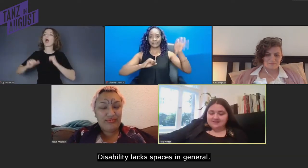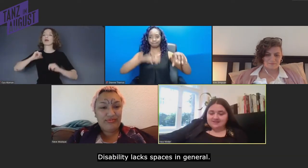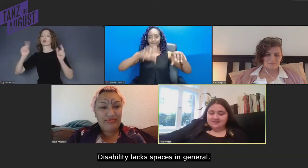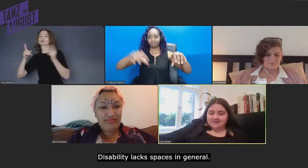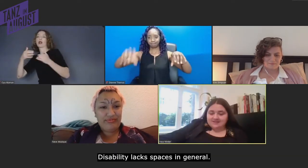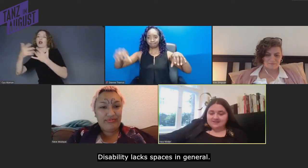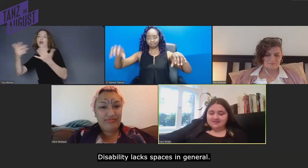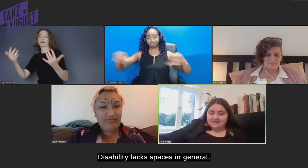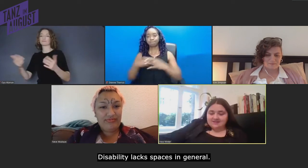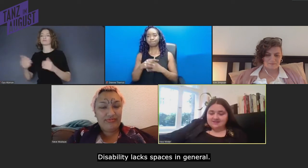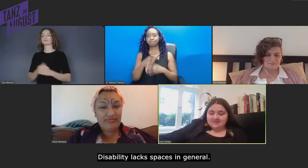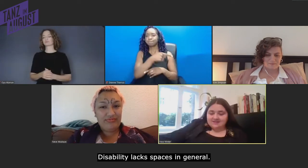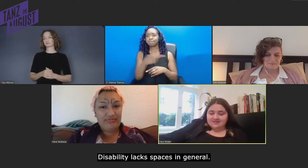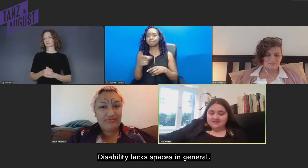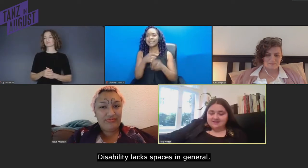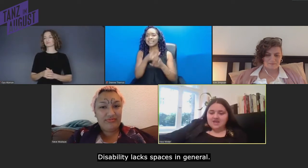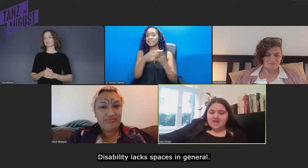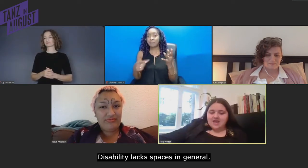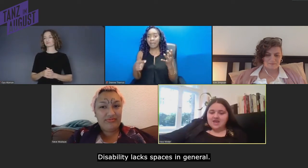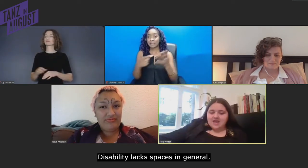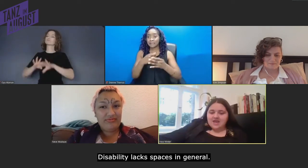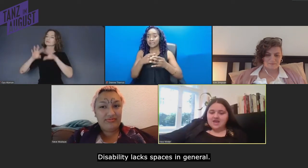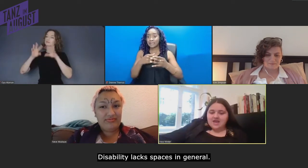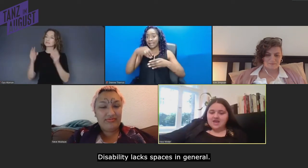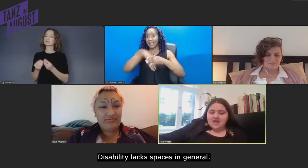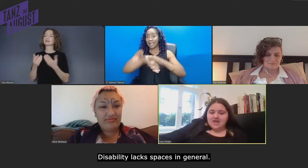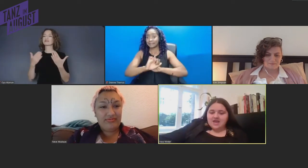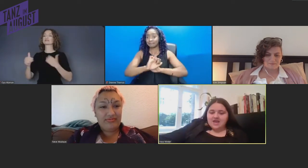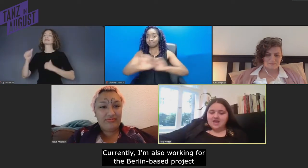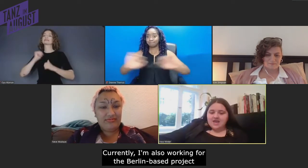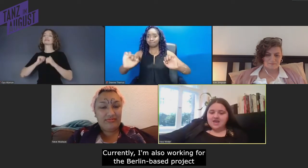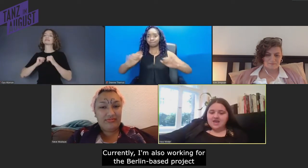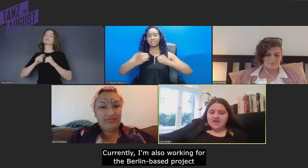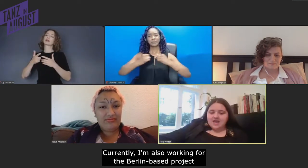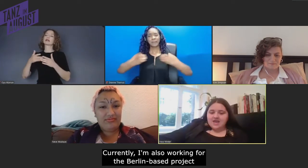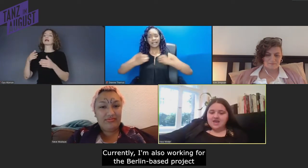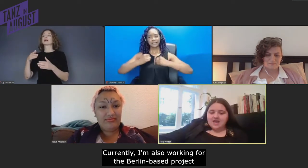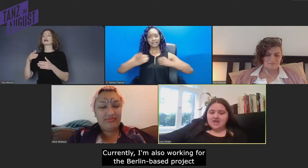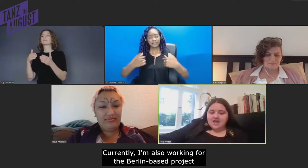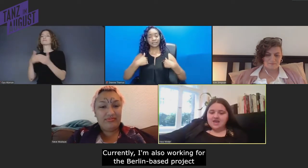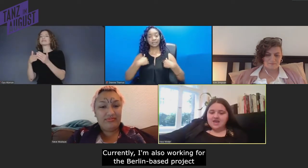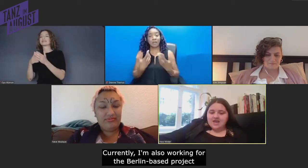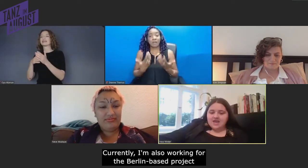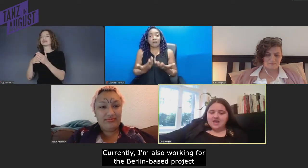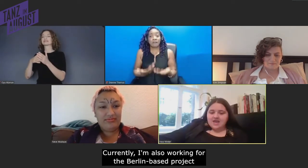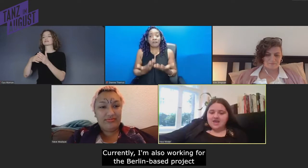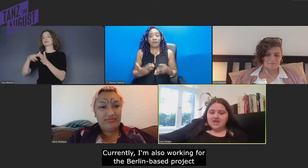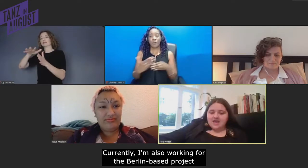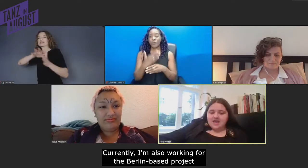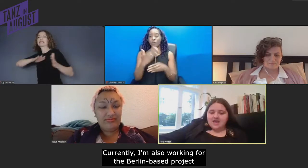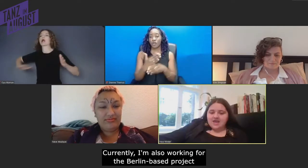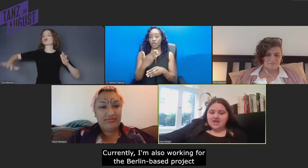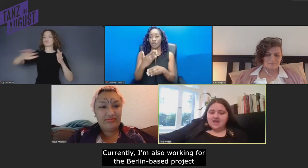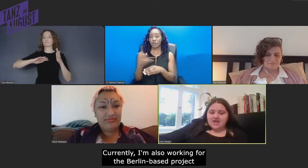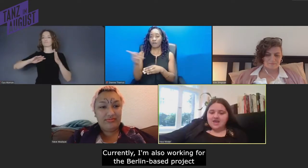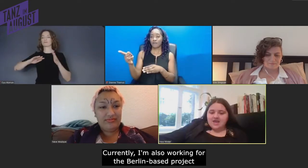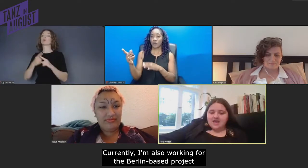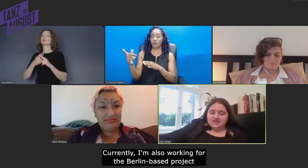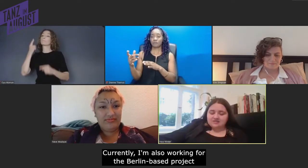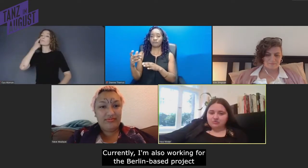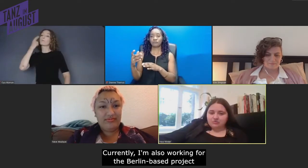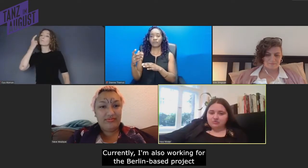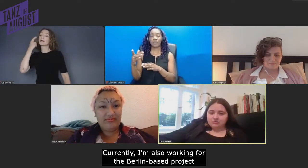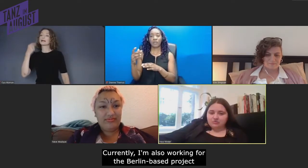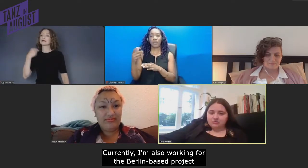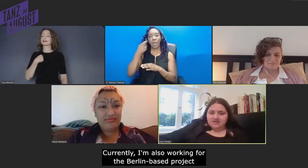disability-led spaces in general. And currently I'm also working for the